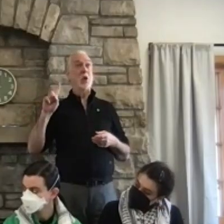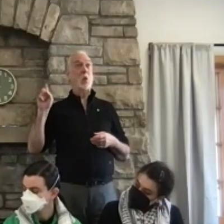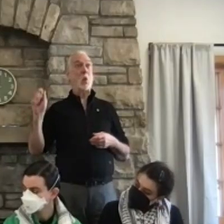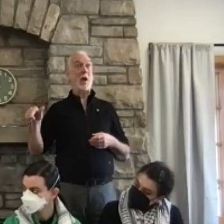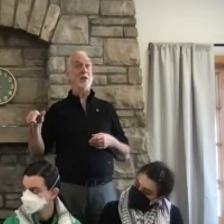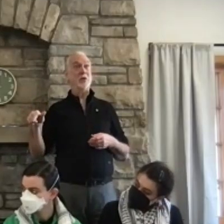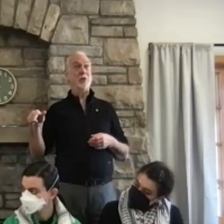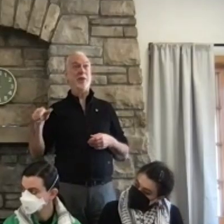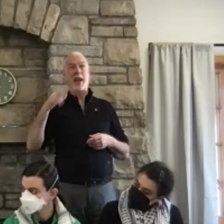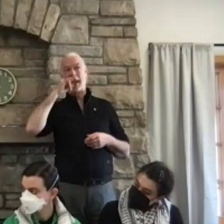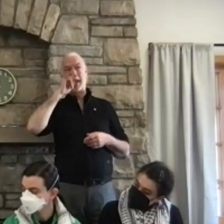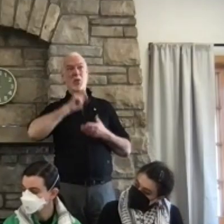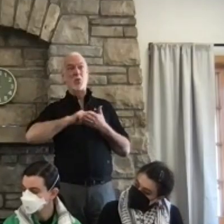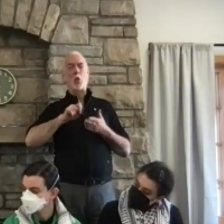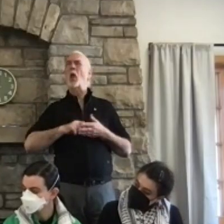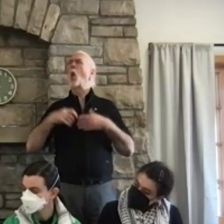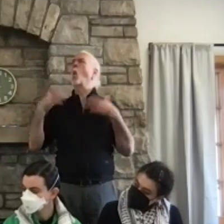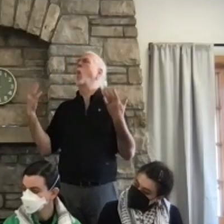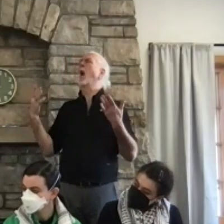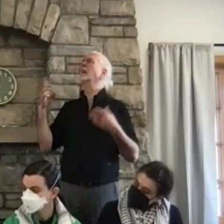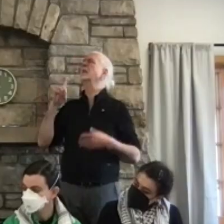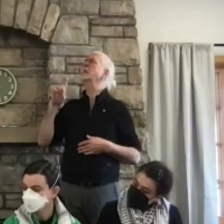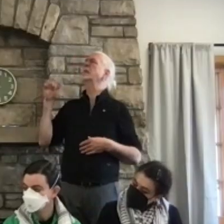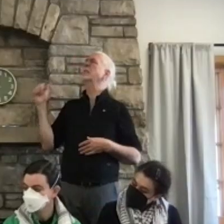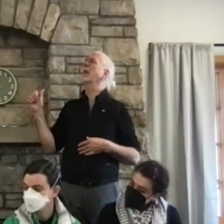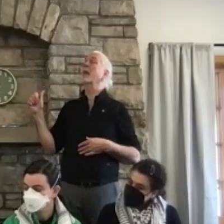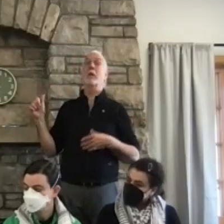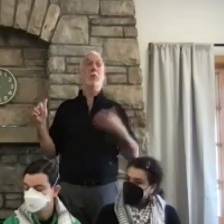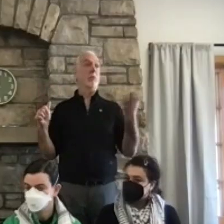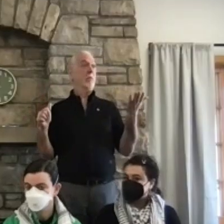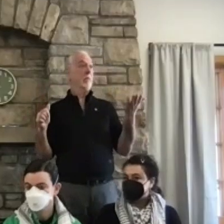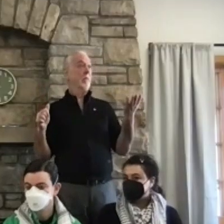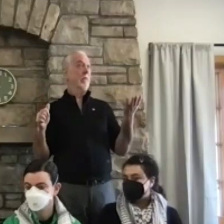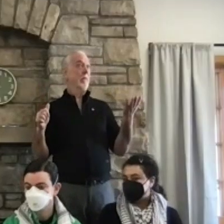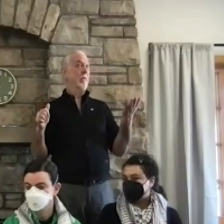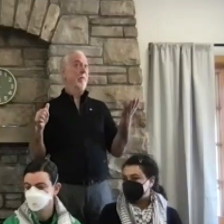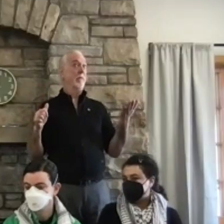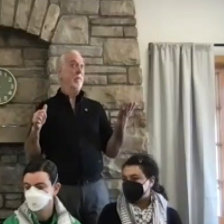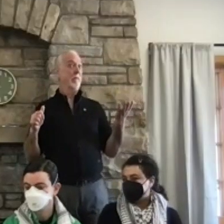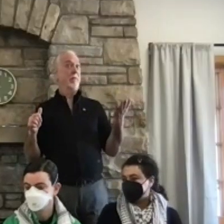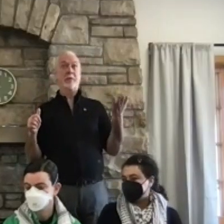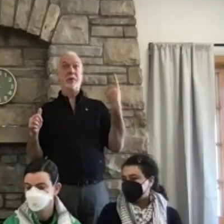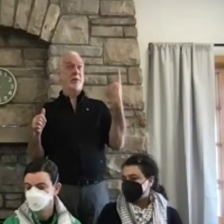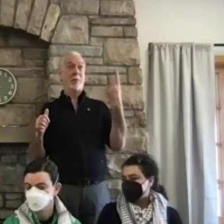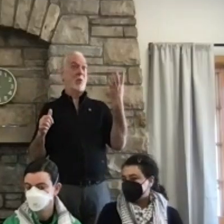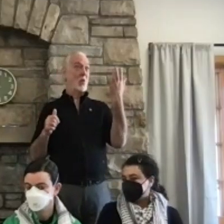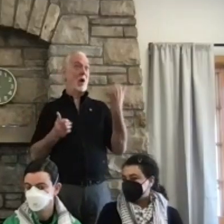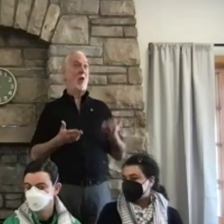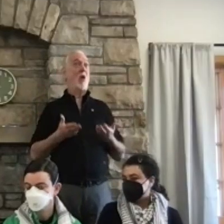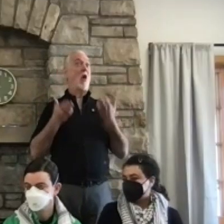what is disability? Does anyone want to venture to, you know, come up with